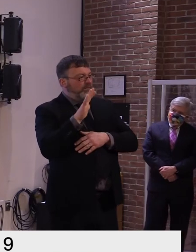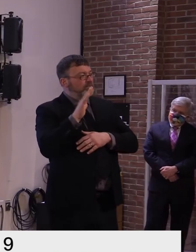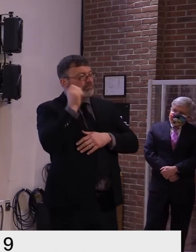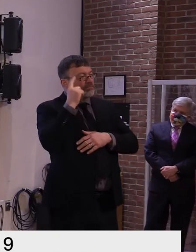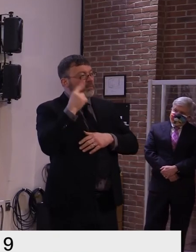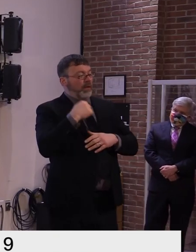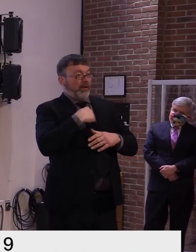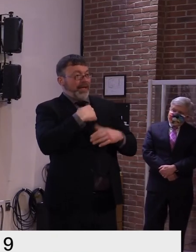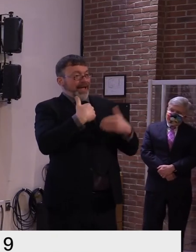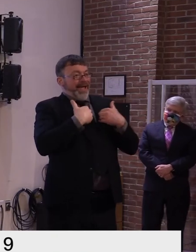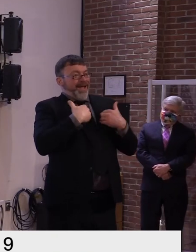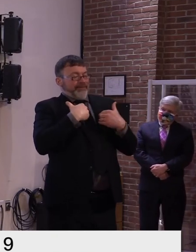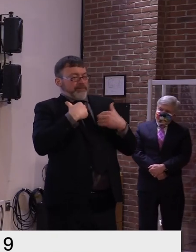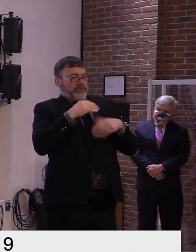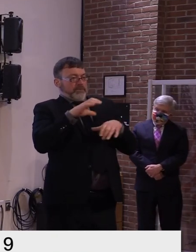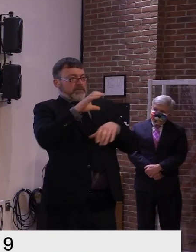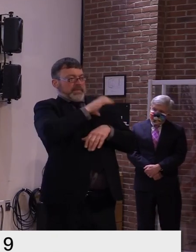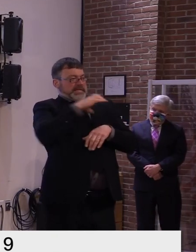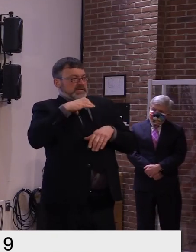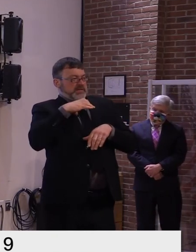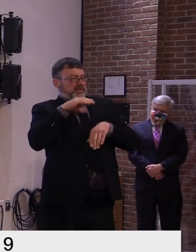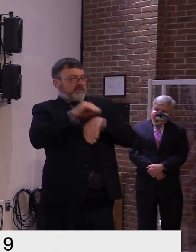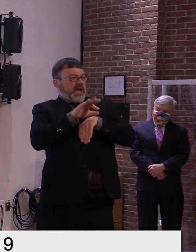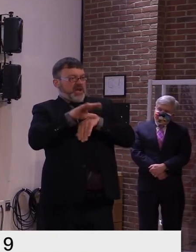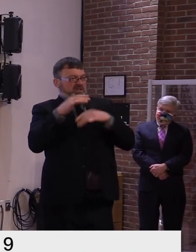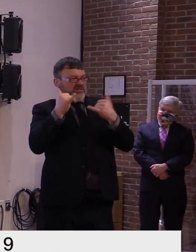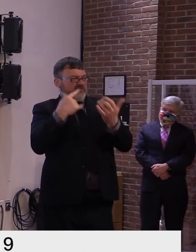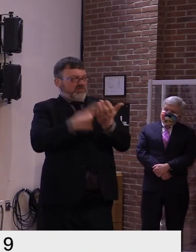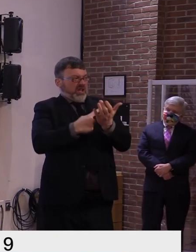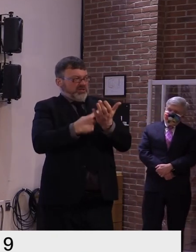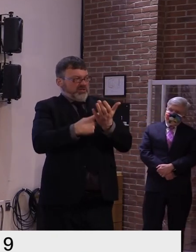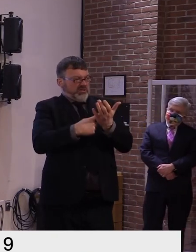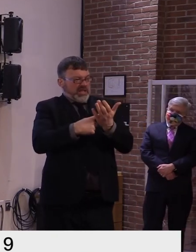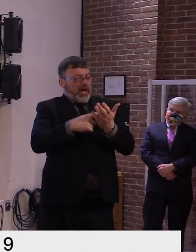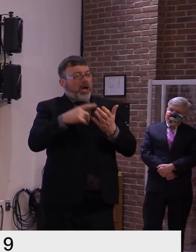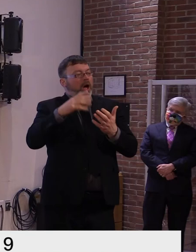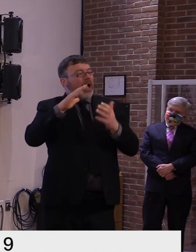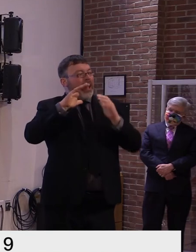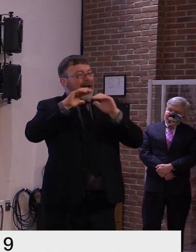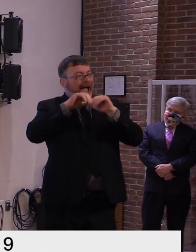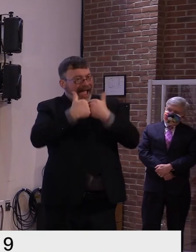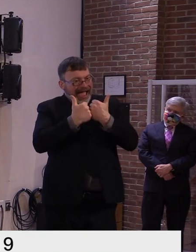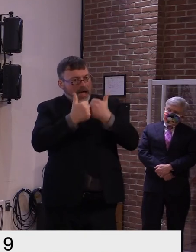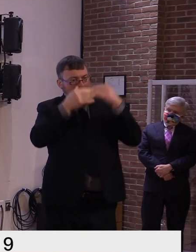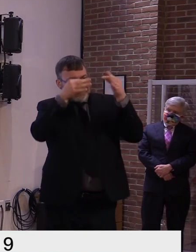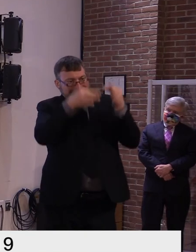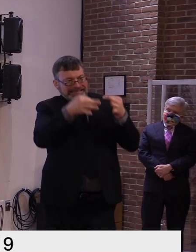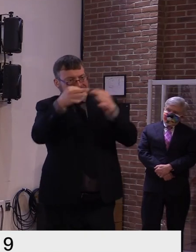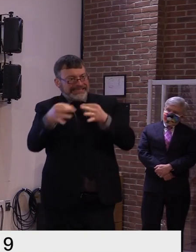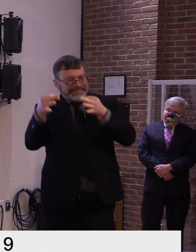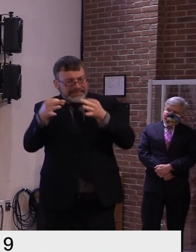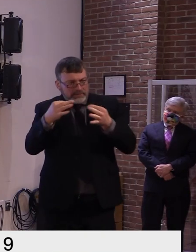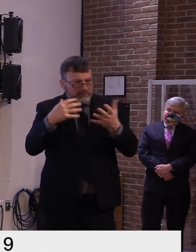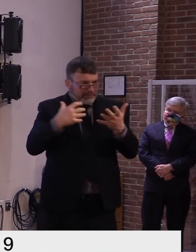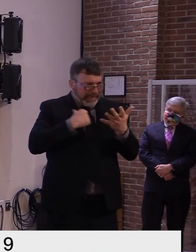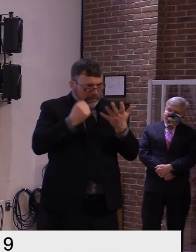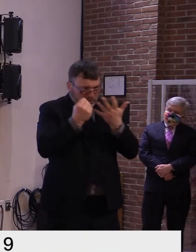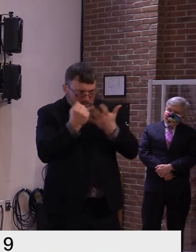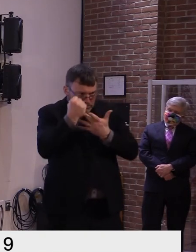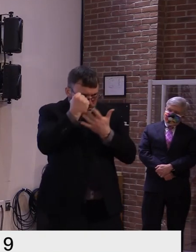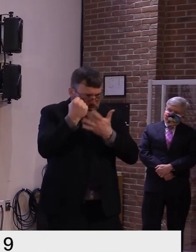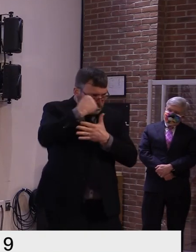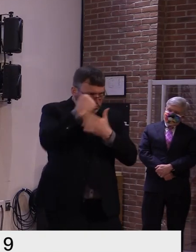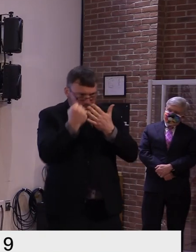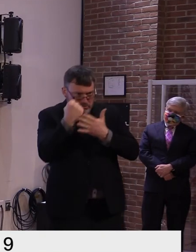actually talking about medical conditions. The CDC has published on its